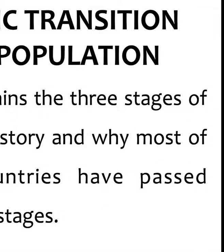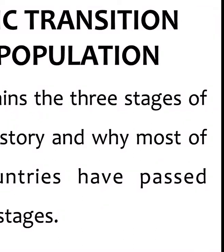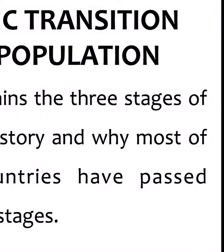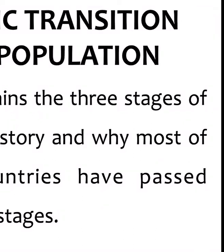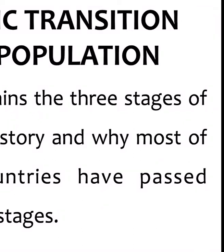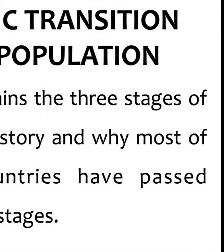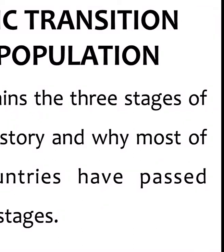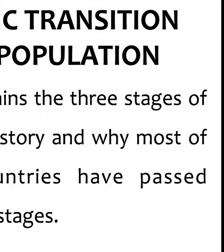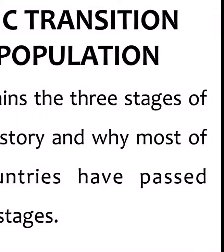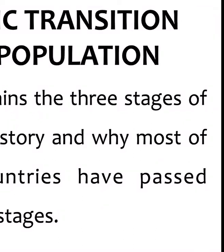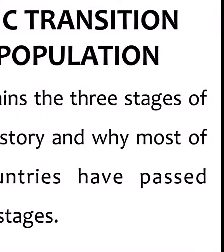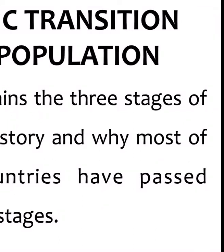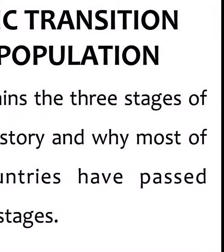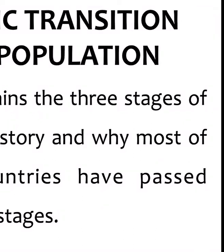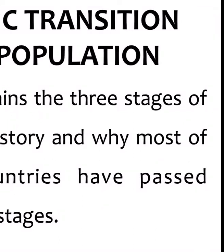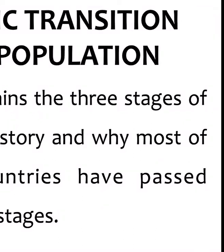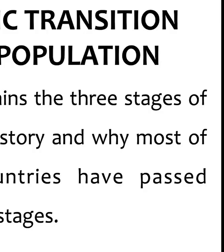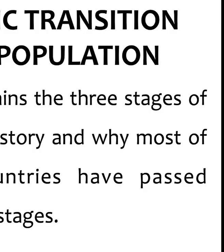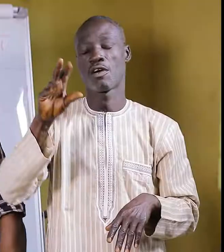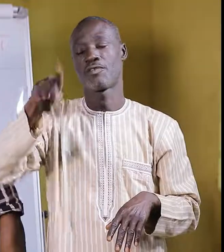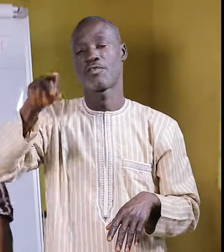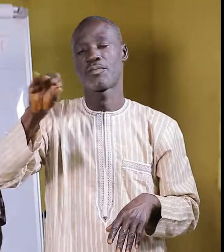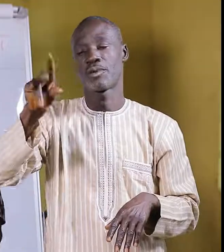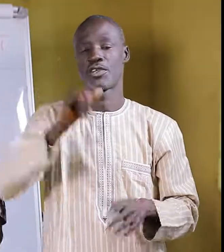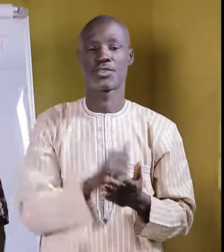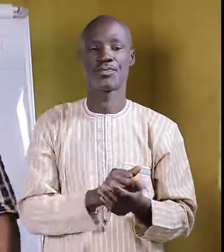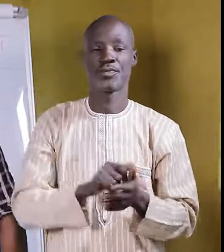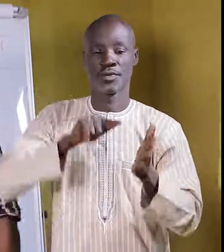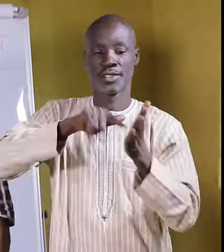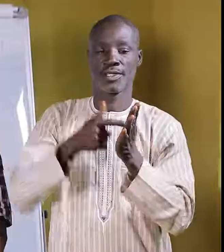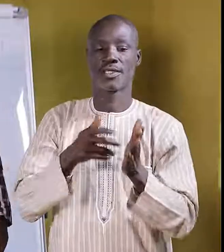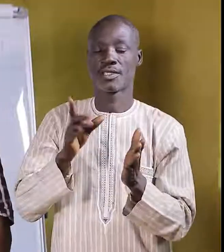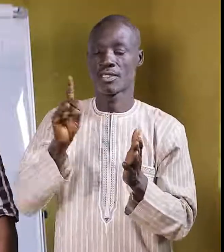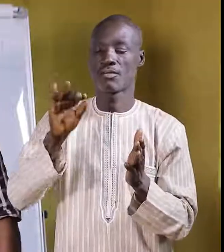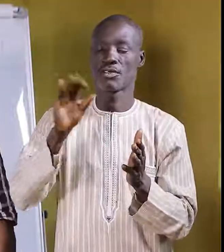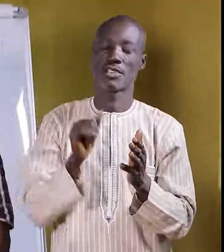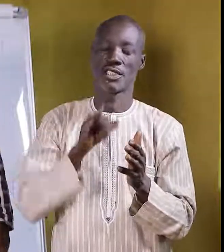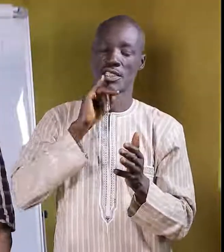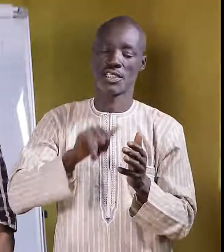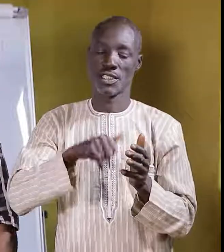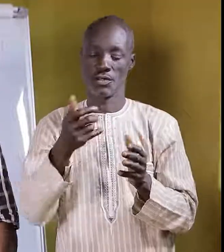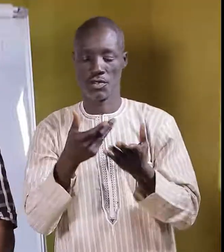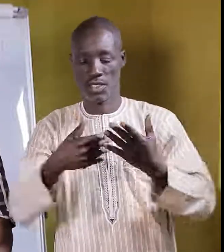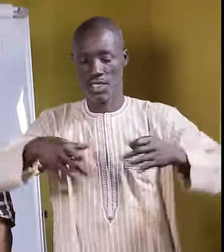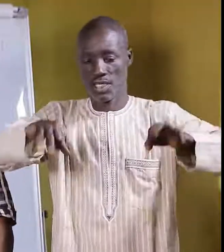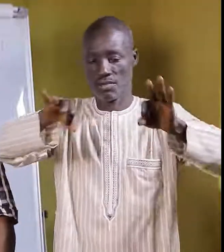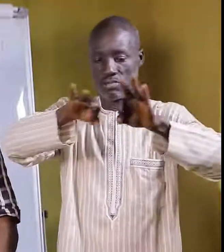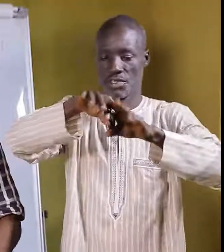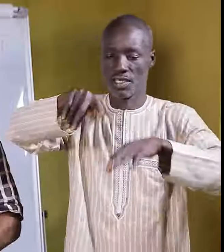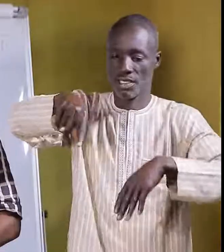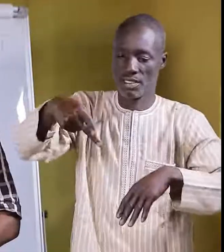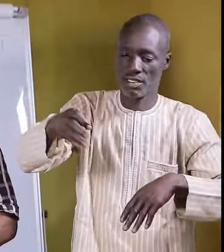Demographic transition theory of population. This demographic transition theory is another important